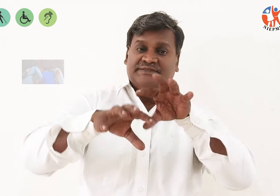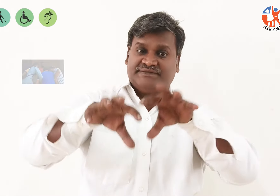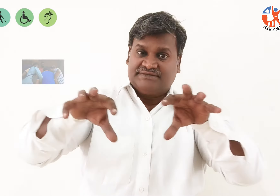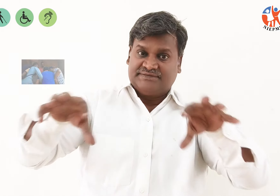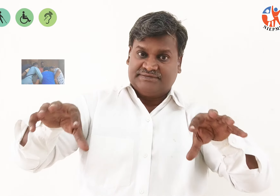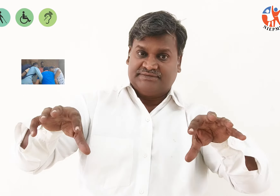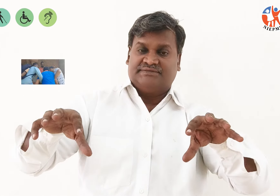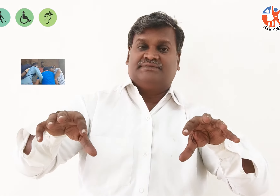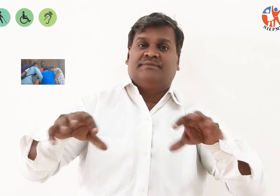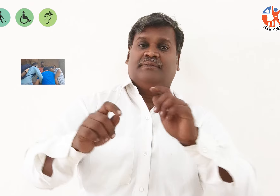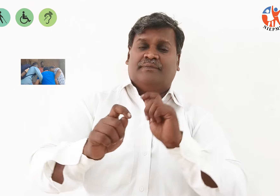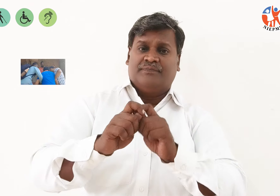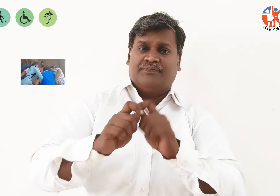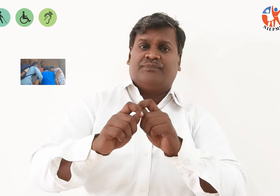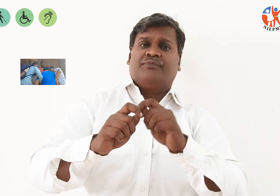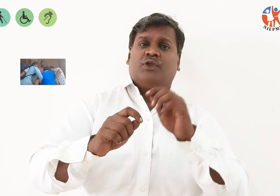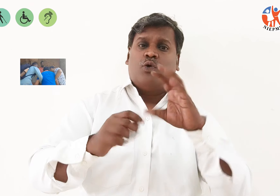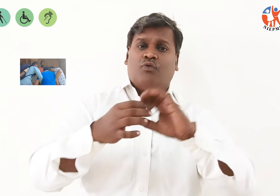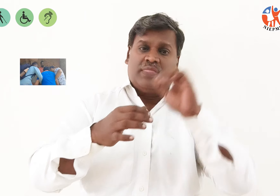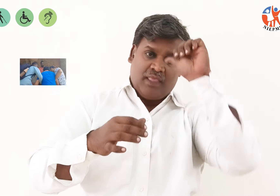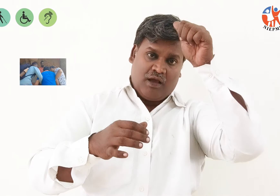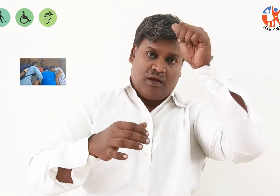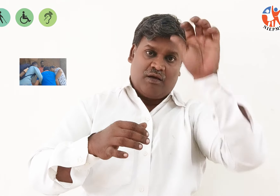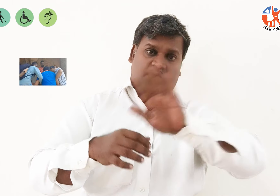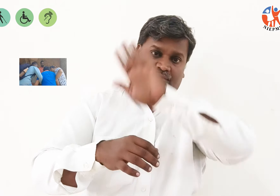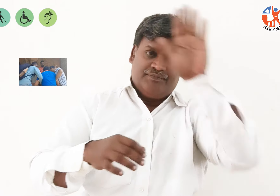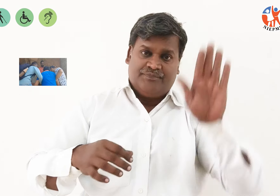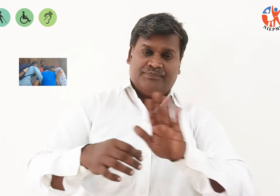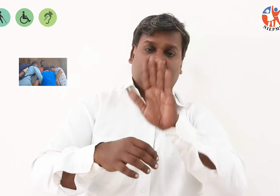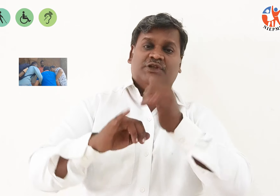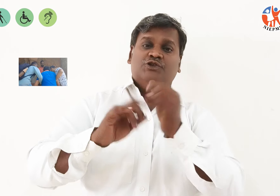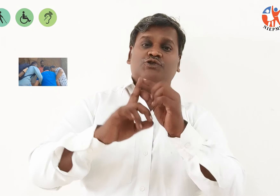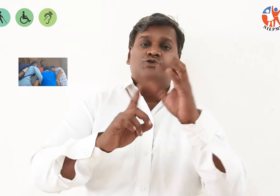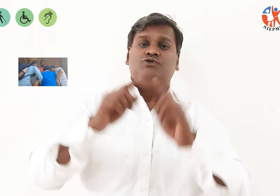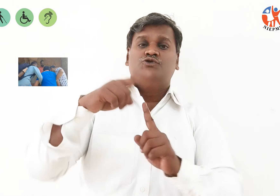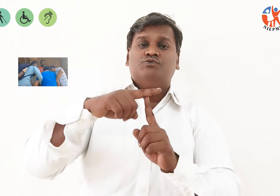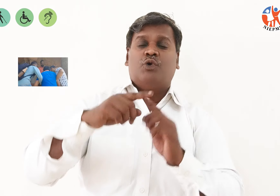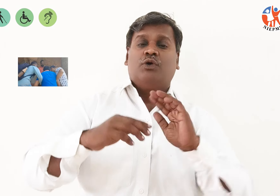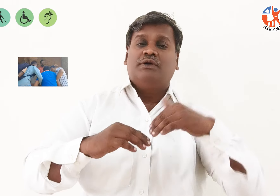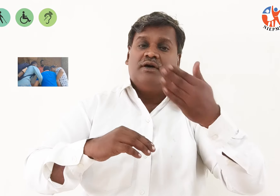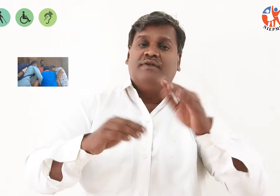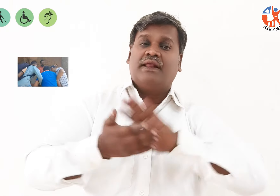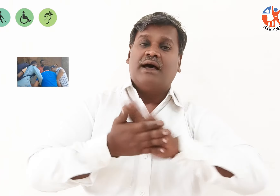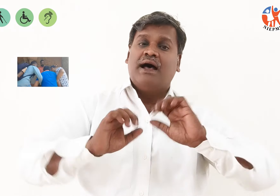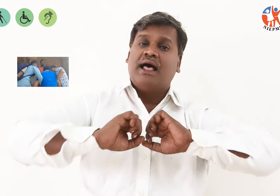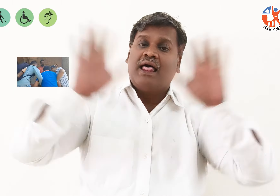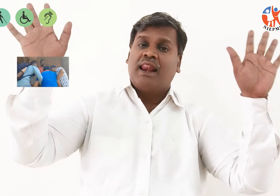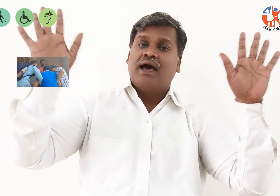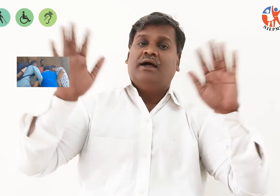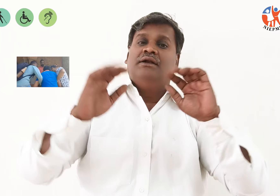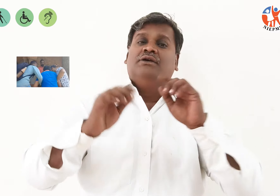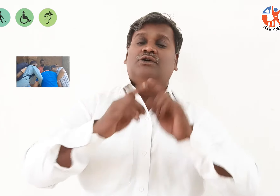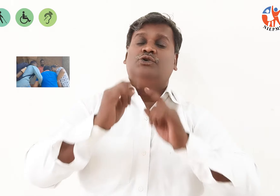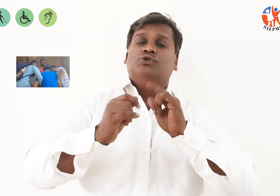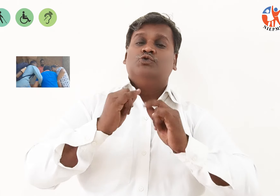Archaeological Survey of India is in a spot after a highlighted social media post pointing out accessibility issues